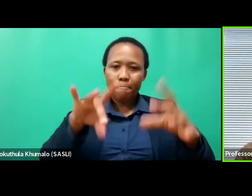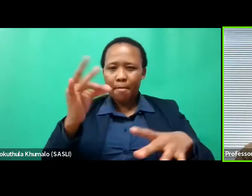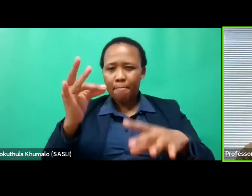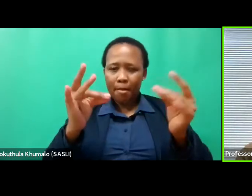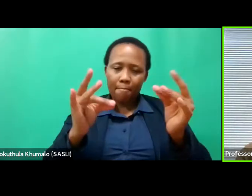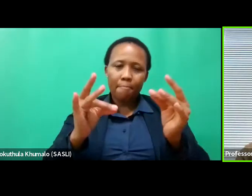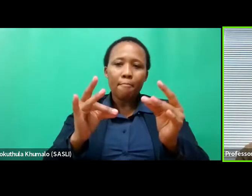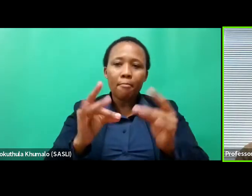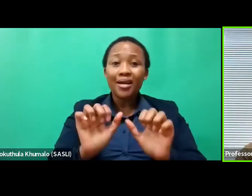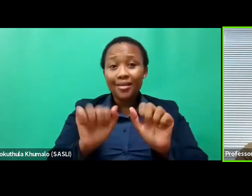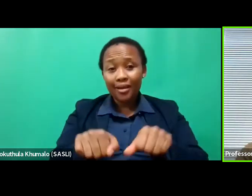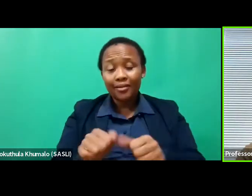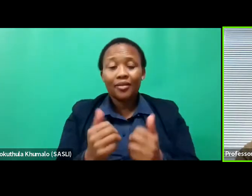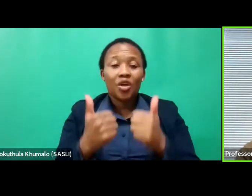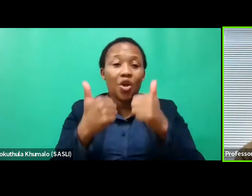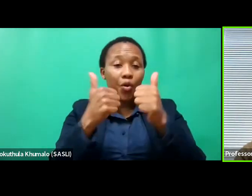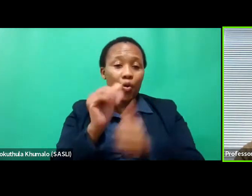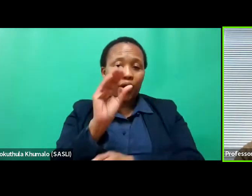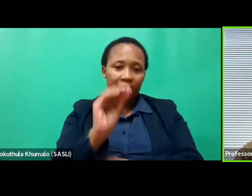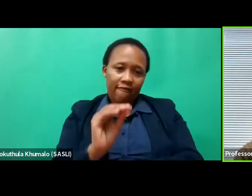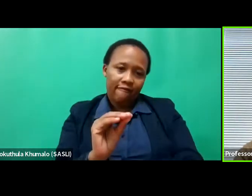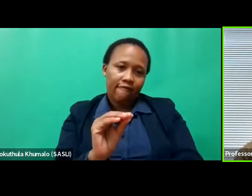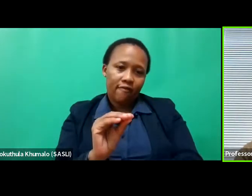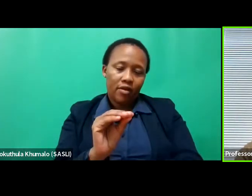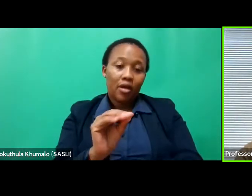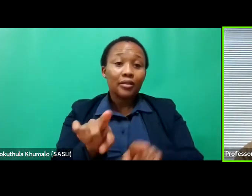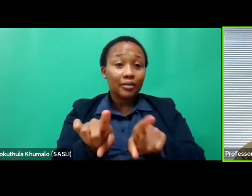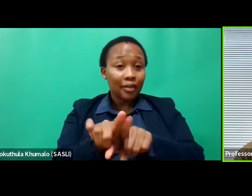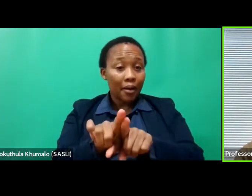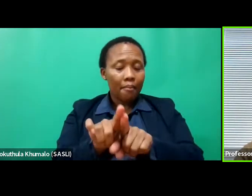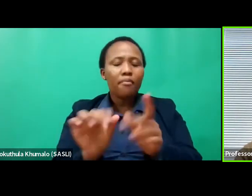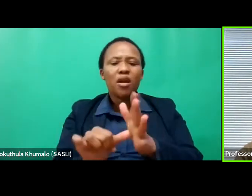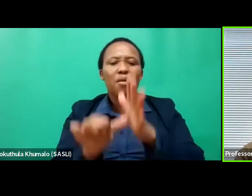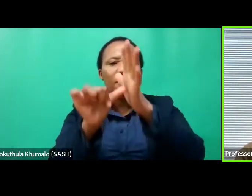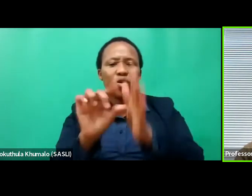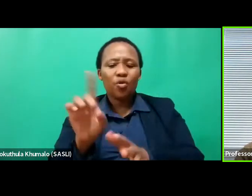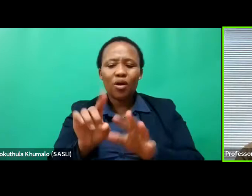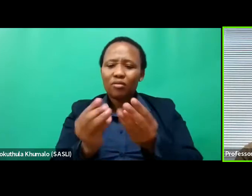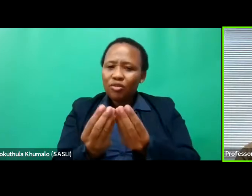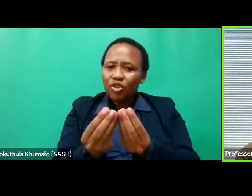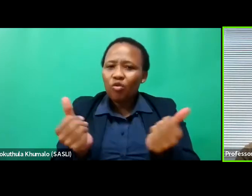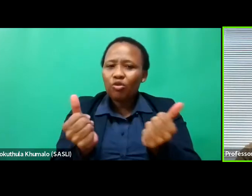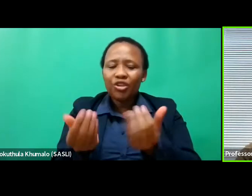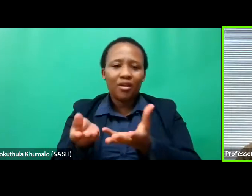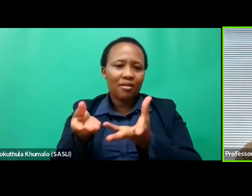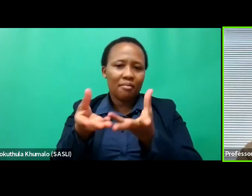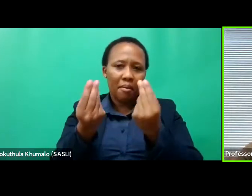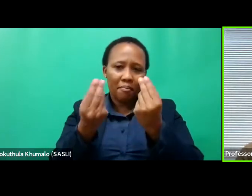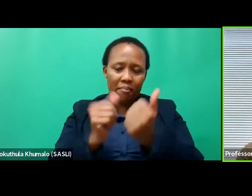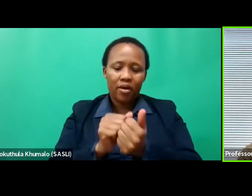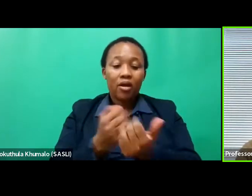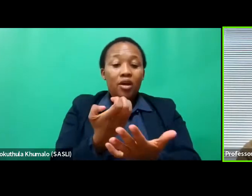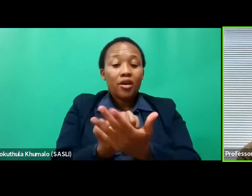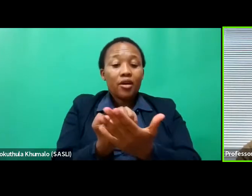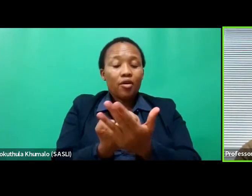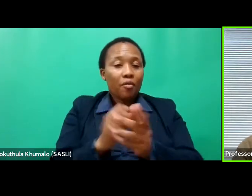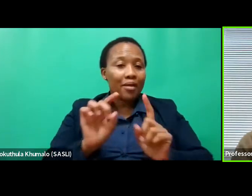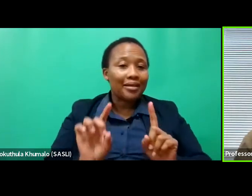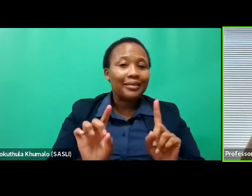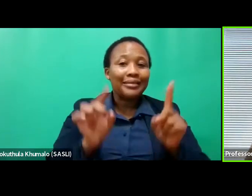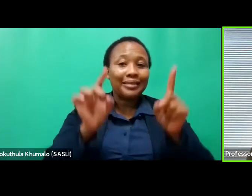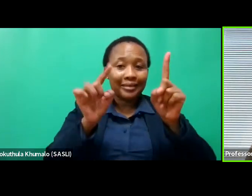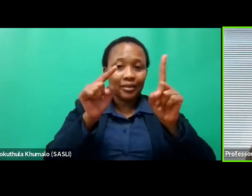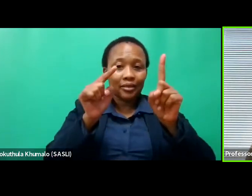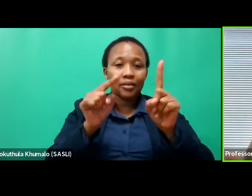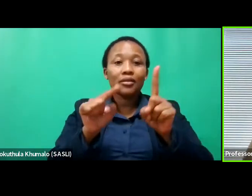more important to find the solutions. So education for economic success may reflect, that's what the universities are involved at the